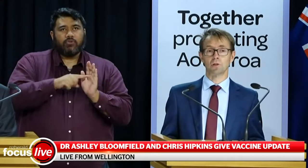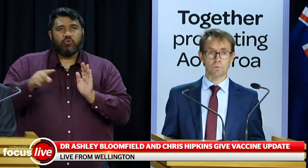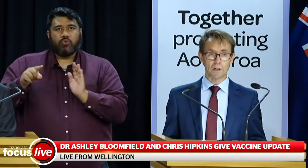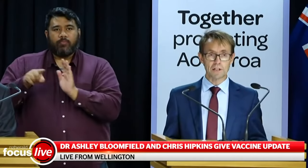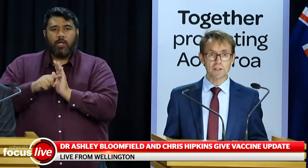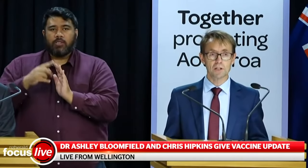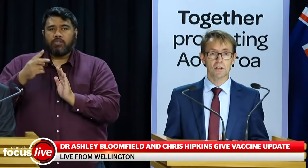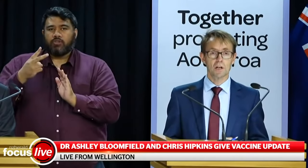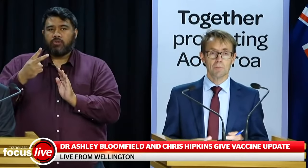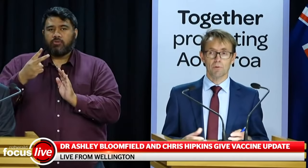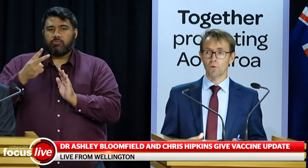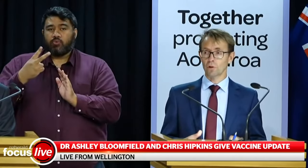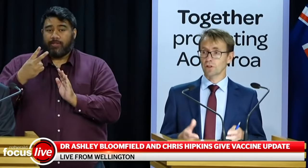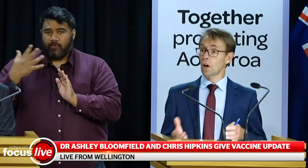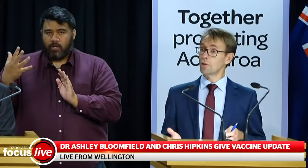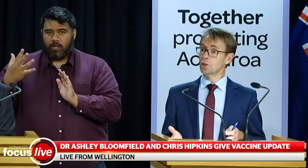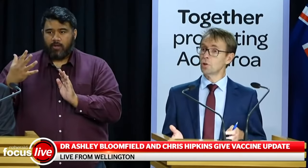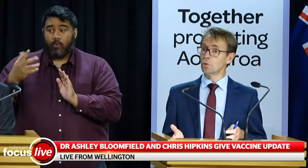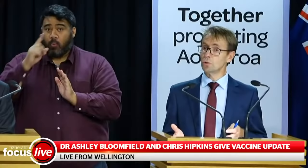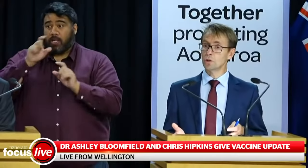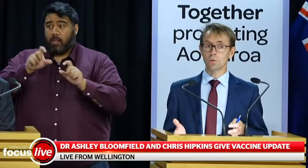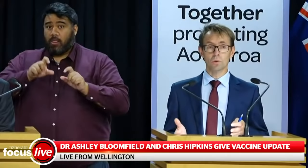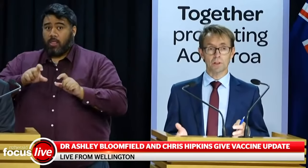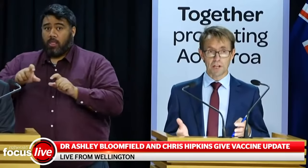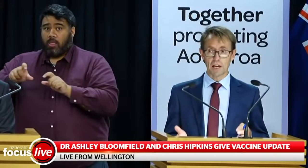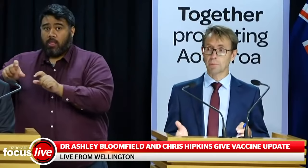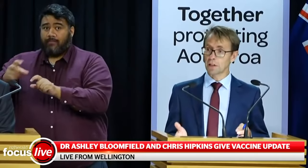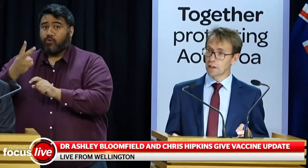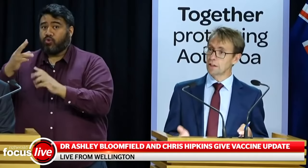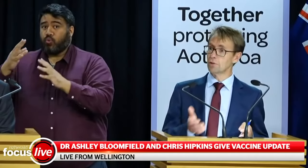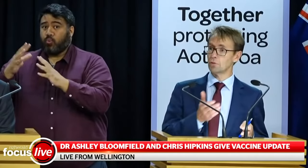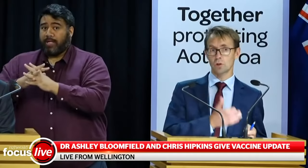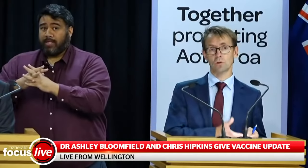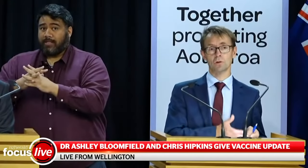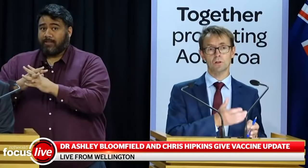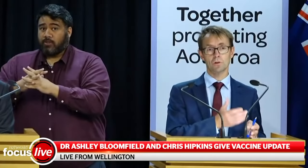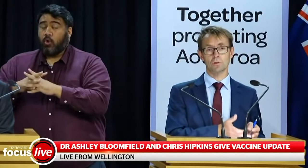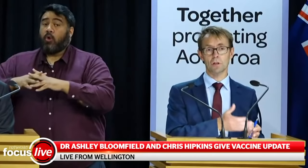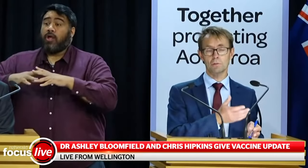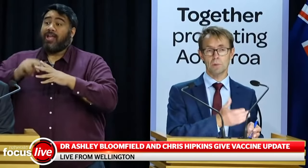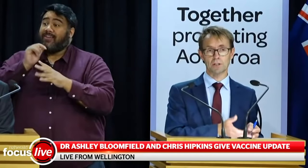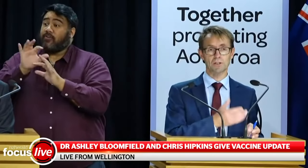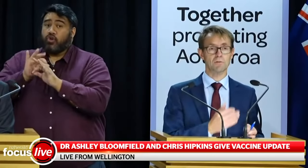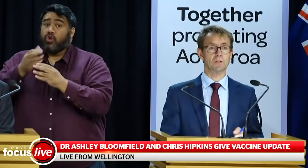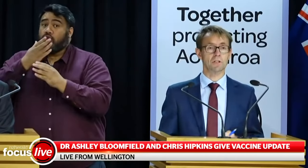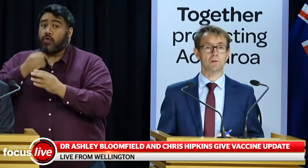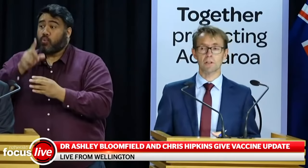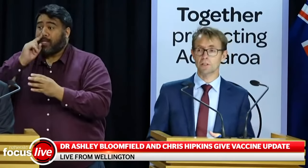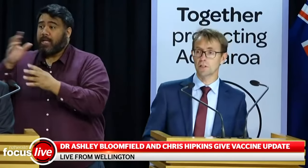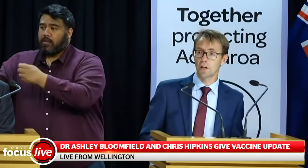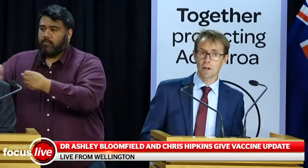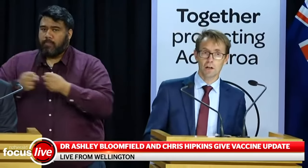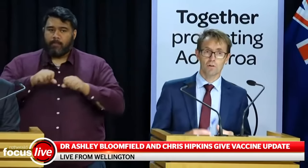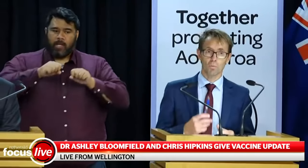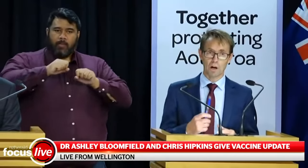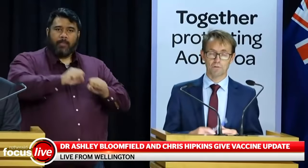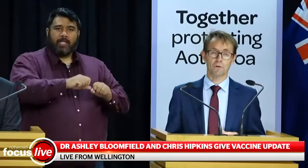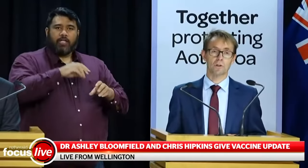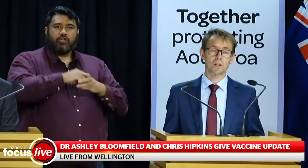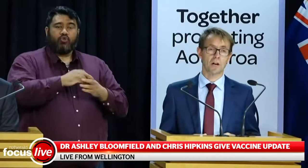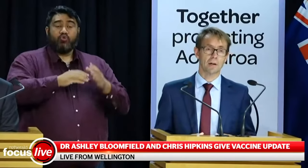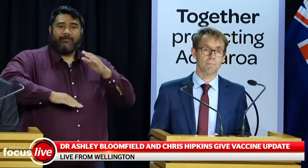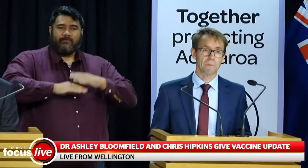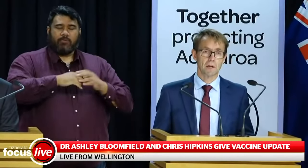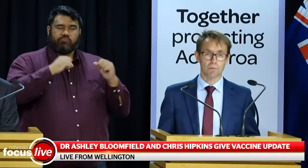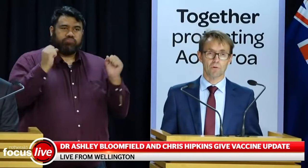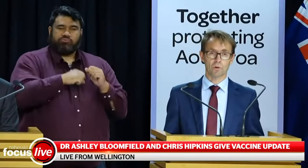for up to 2 weeks before it is either used, or it can be even returned to the -70 degrees one